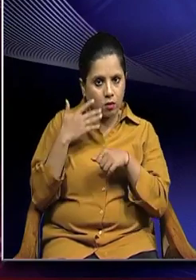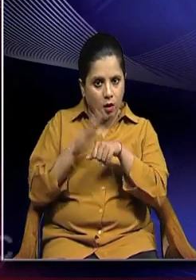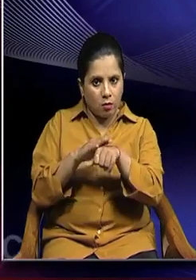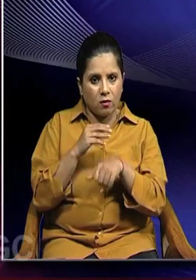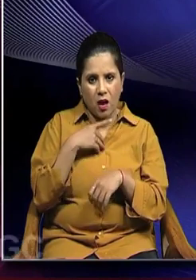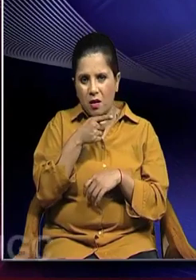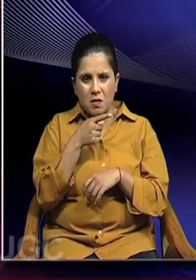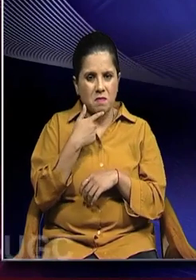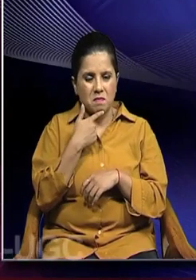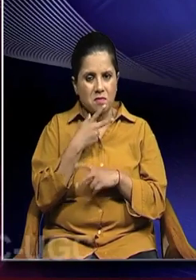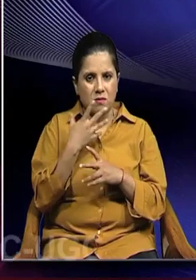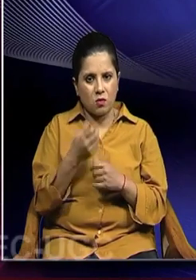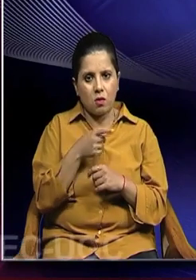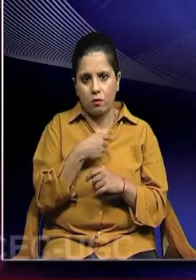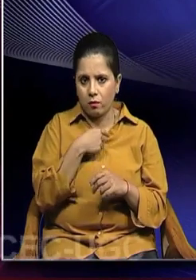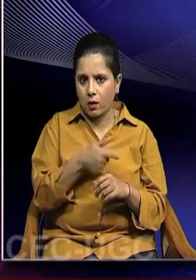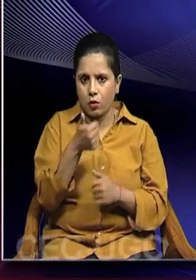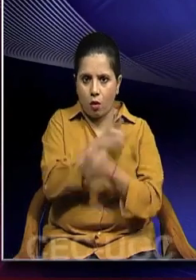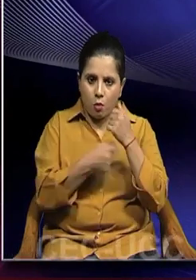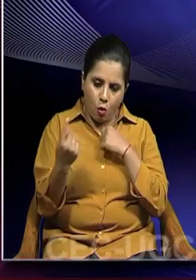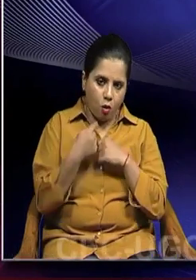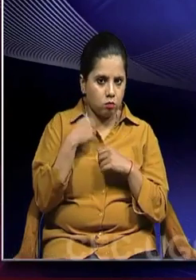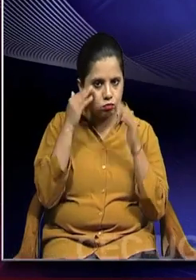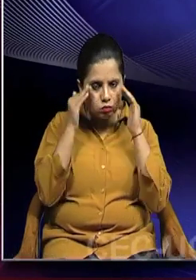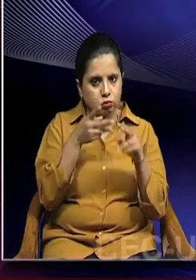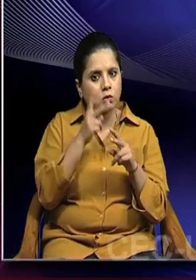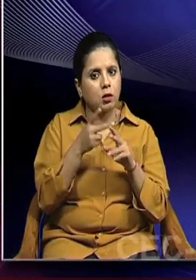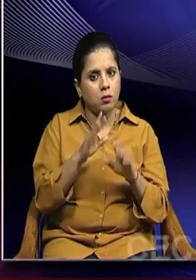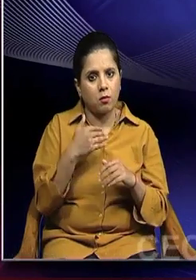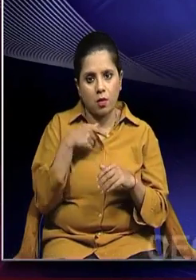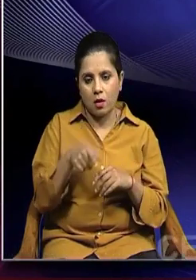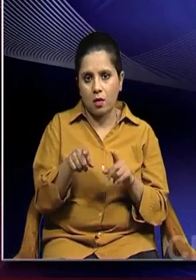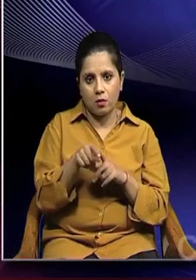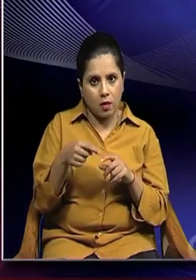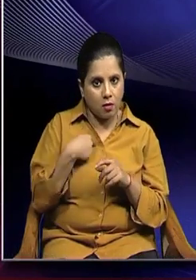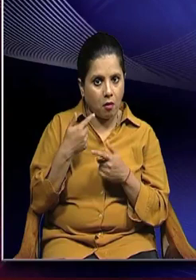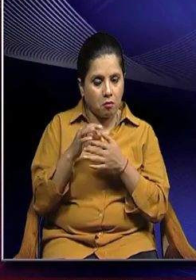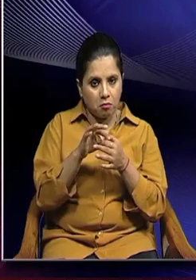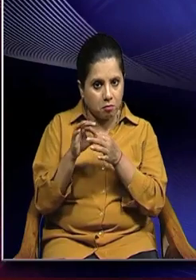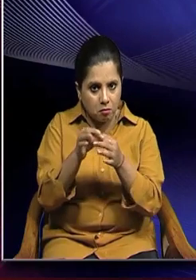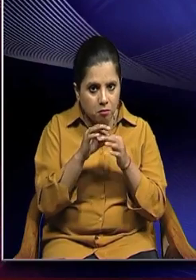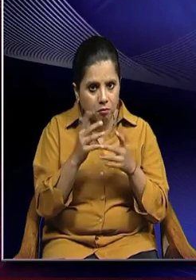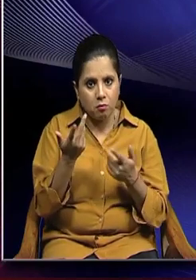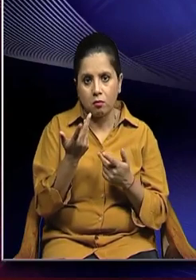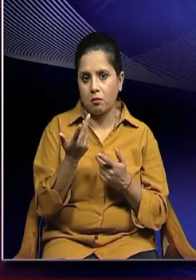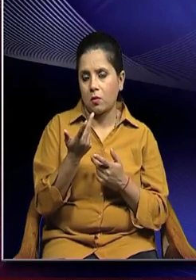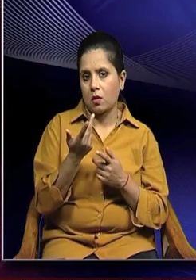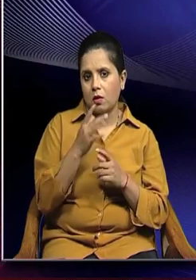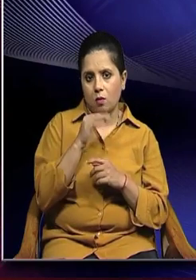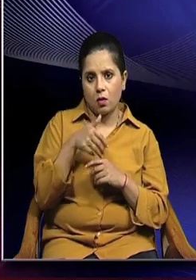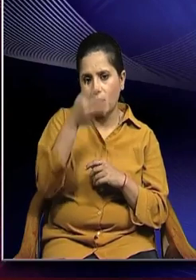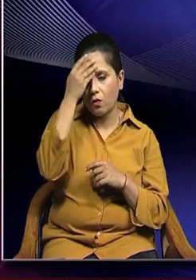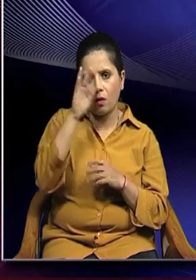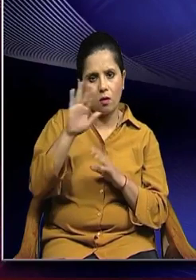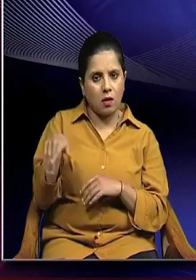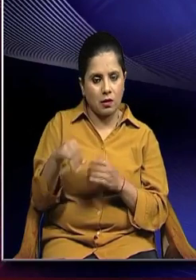Uh, I stick to competition only. I could not reach to the level of cooperation and forget about stage